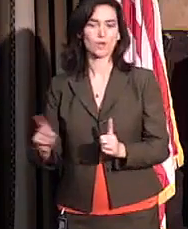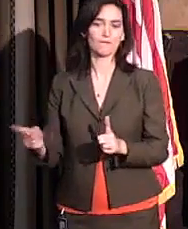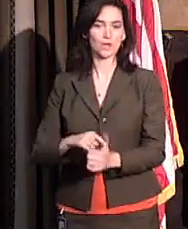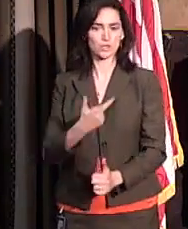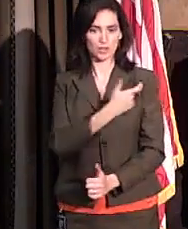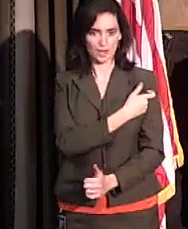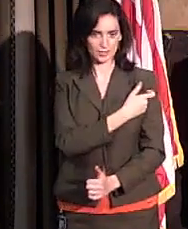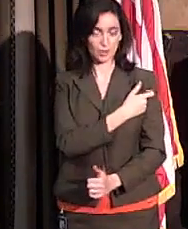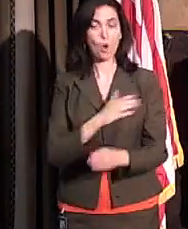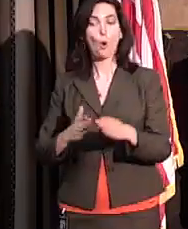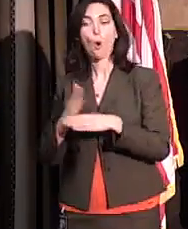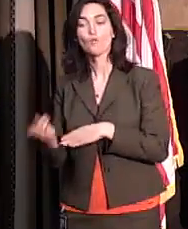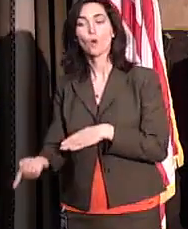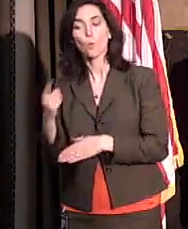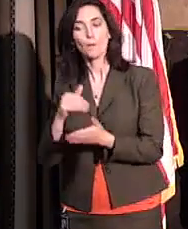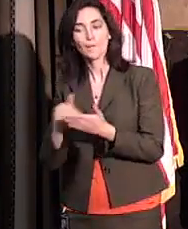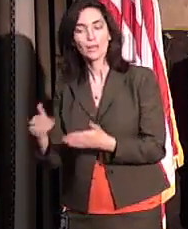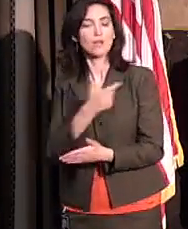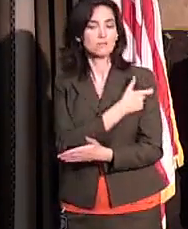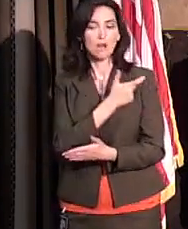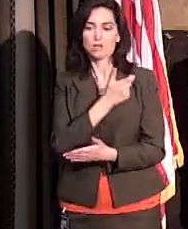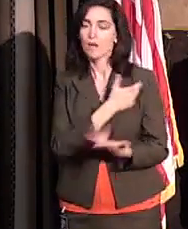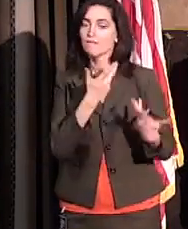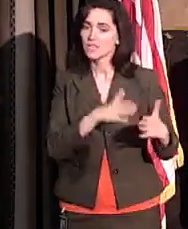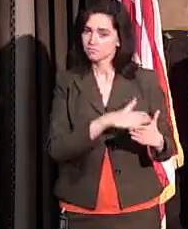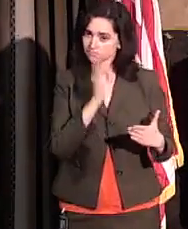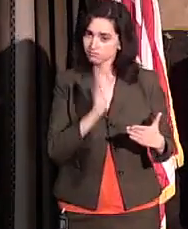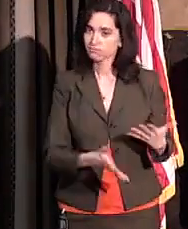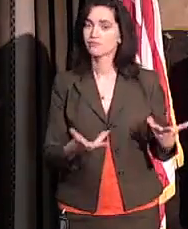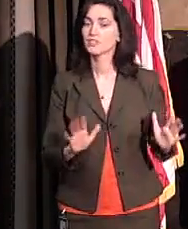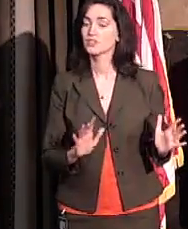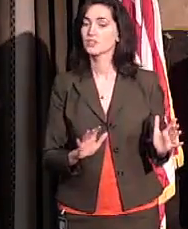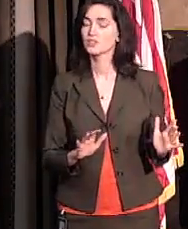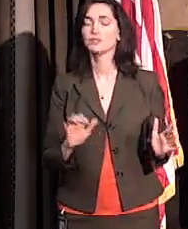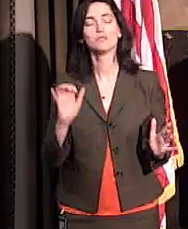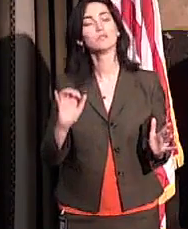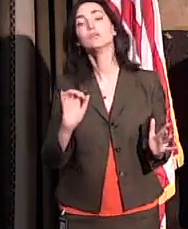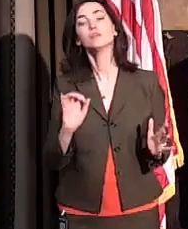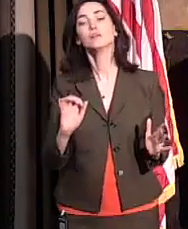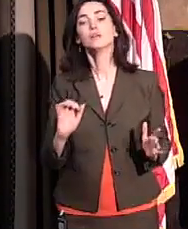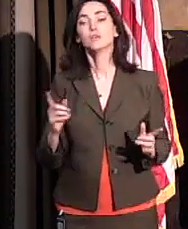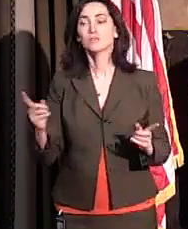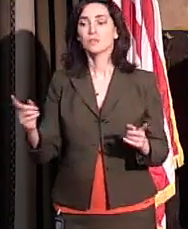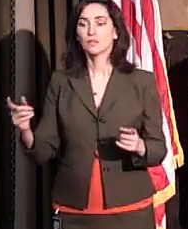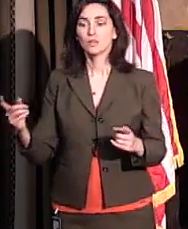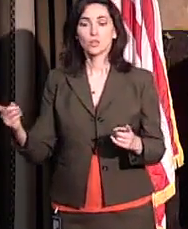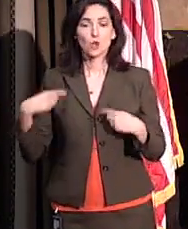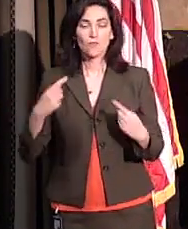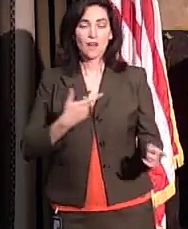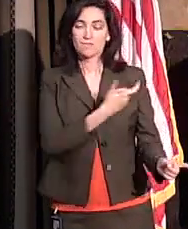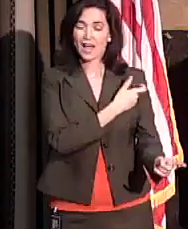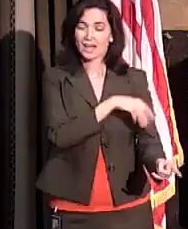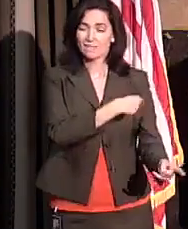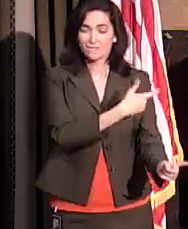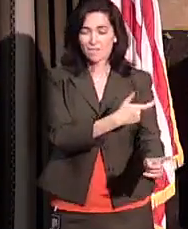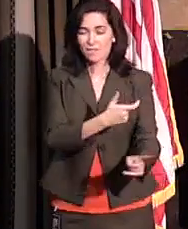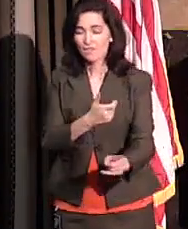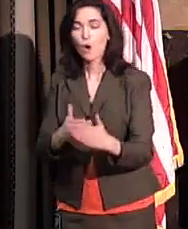1 million have completed their vaccine series. We've administered nearly 2.5 million total vaccine